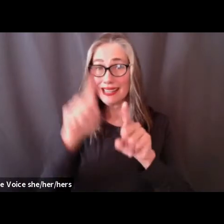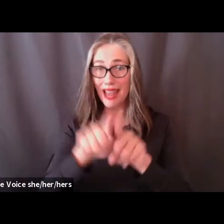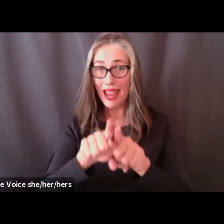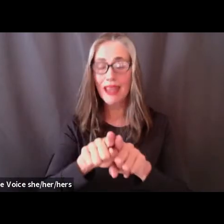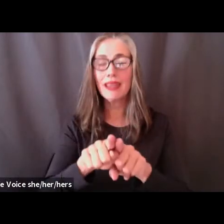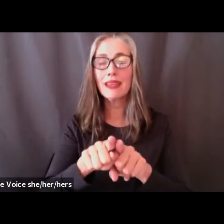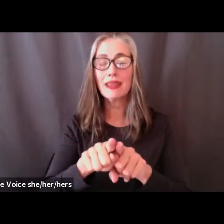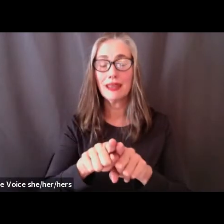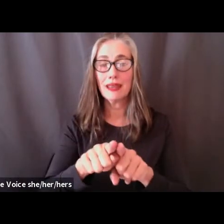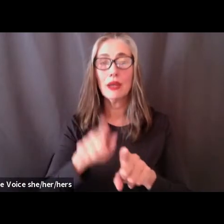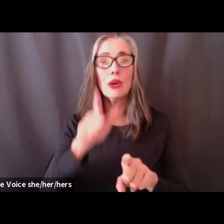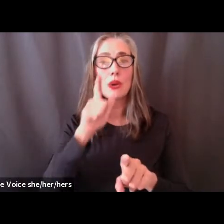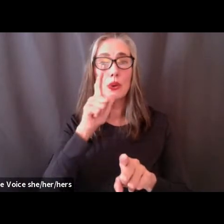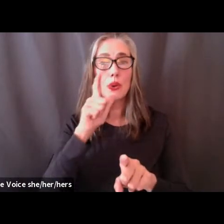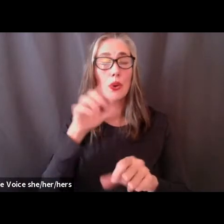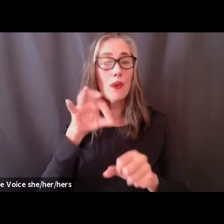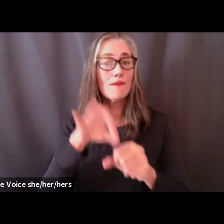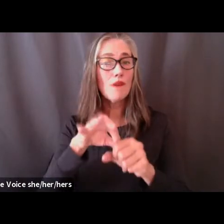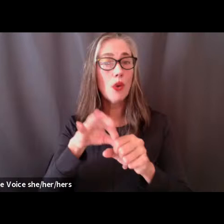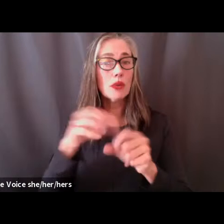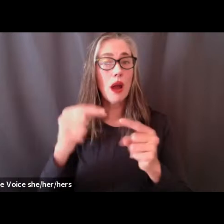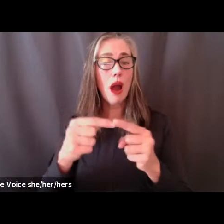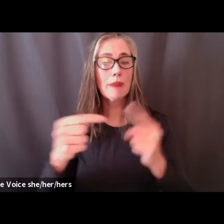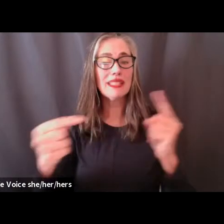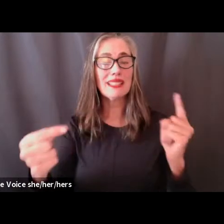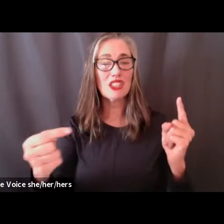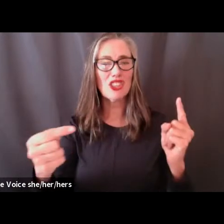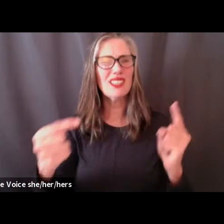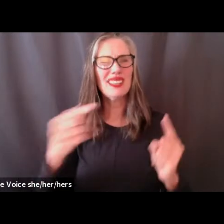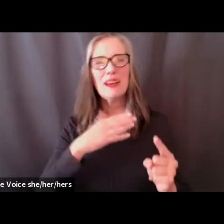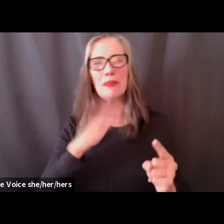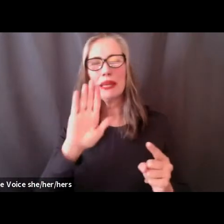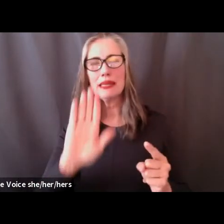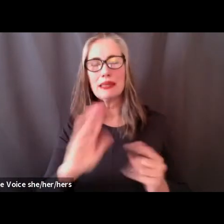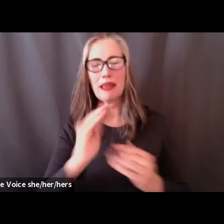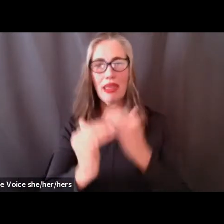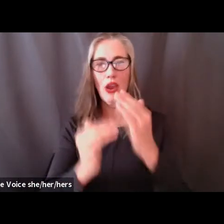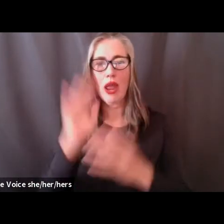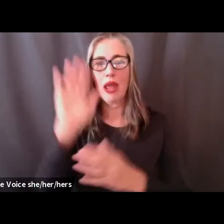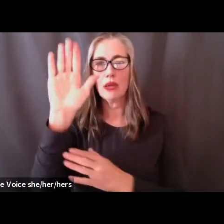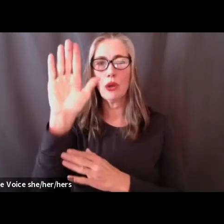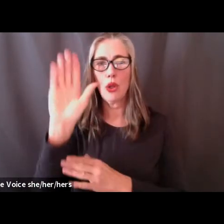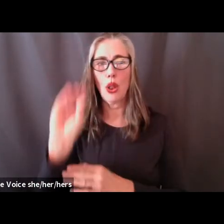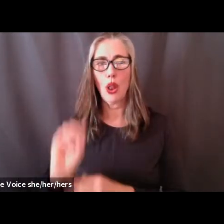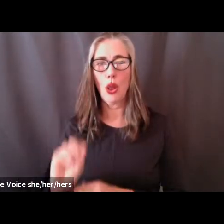in opposition, if we could lower their hands, please. Will do.